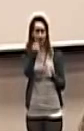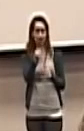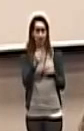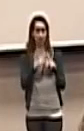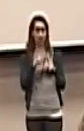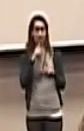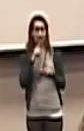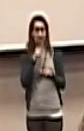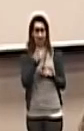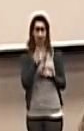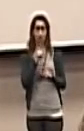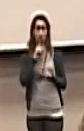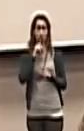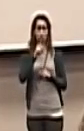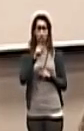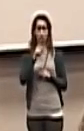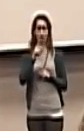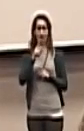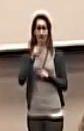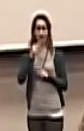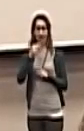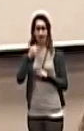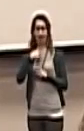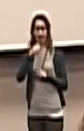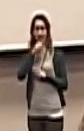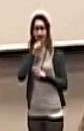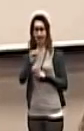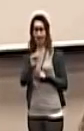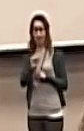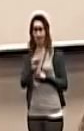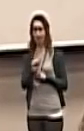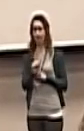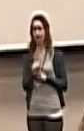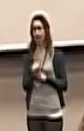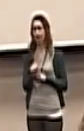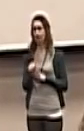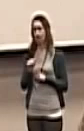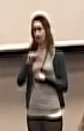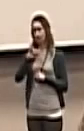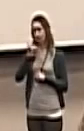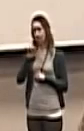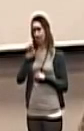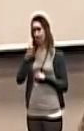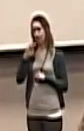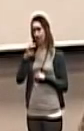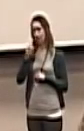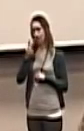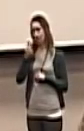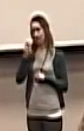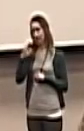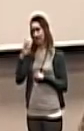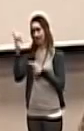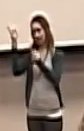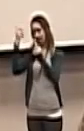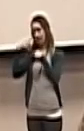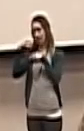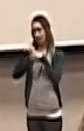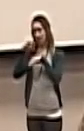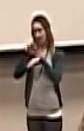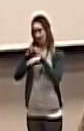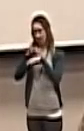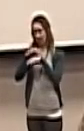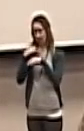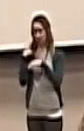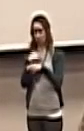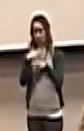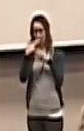the great I am. It was Jehovah who came in the flesh and whom we now proclaim as the Son of God. Our God Yahweh